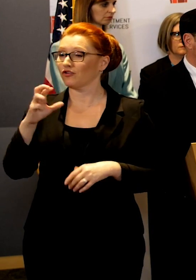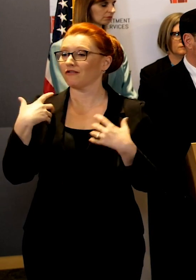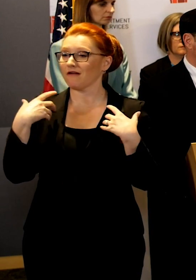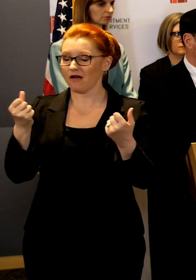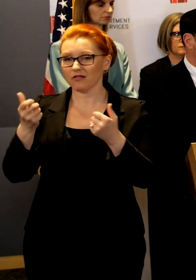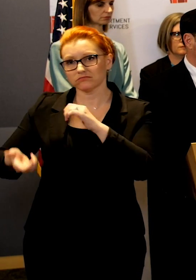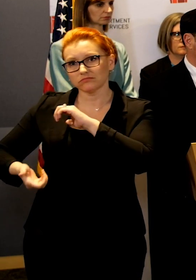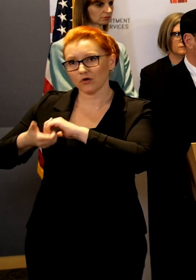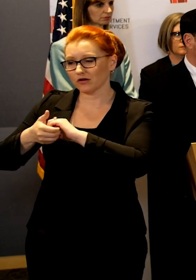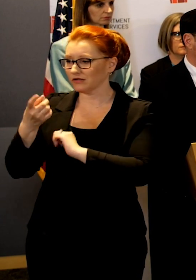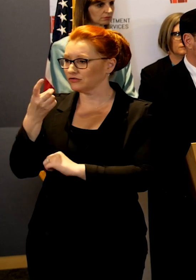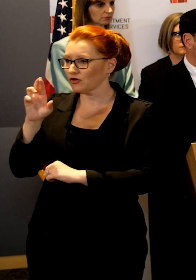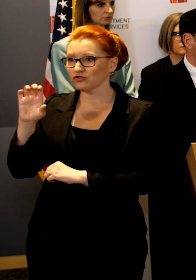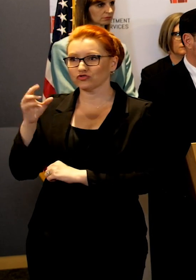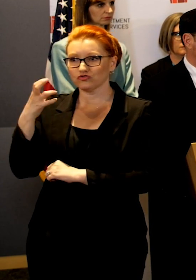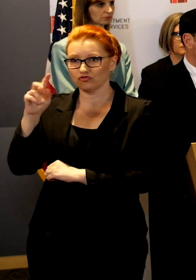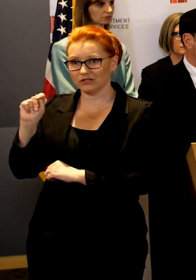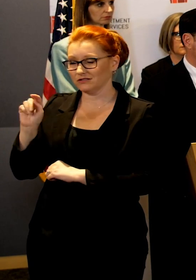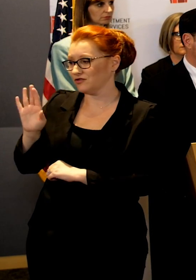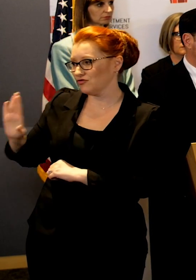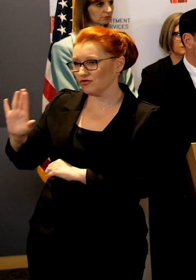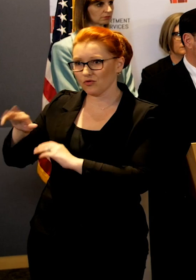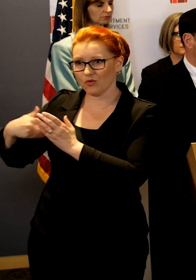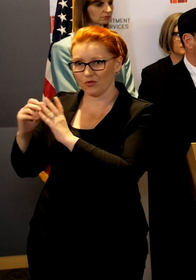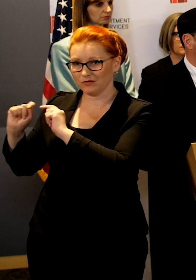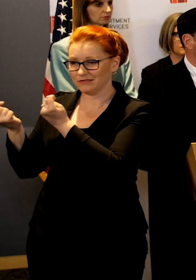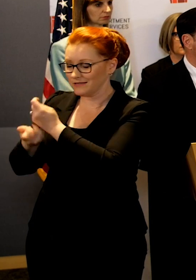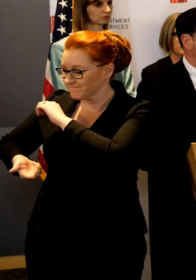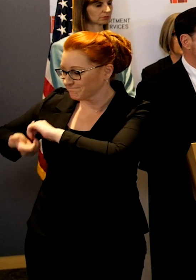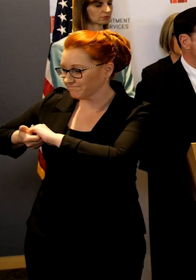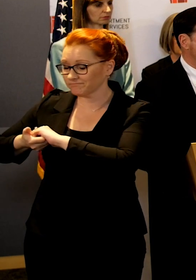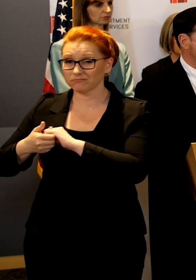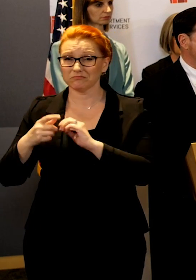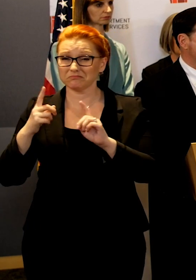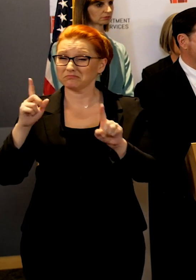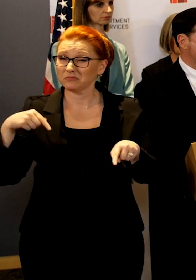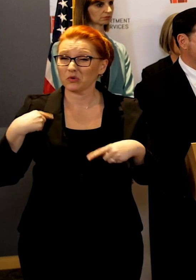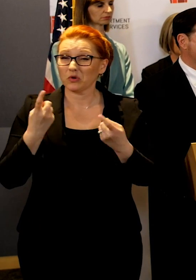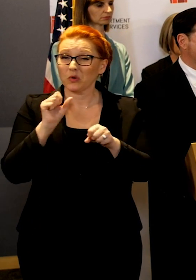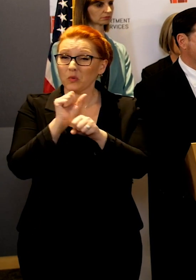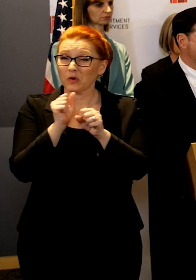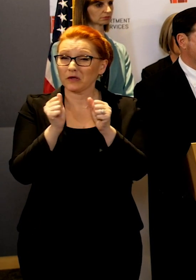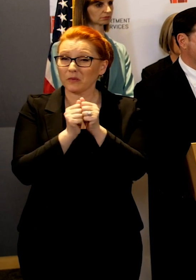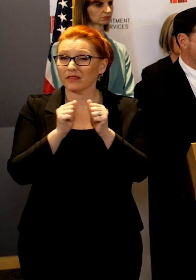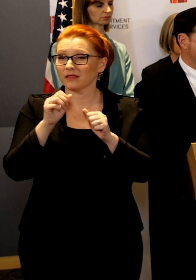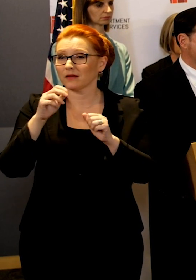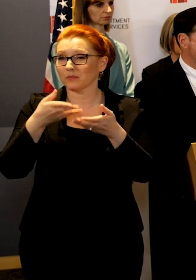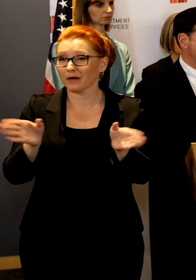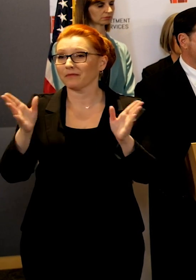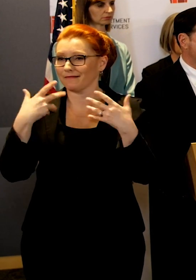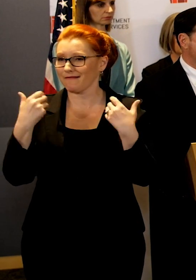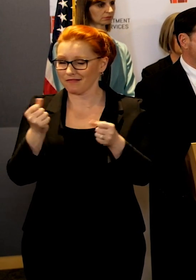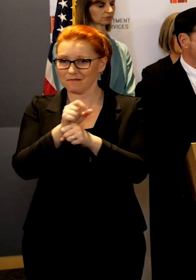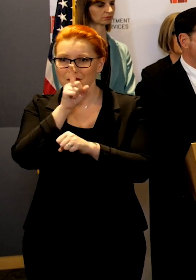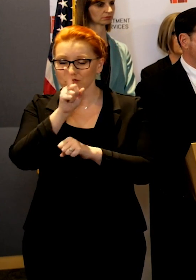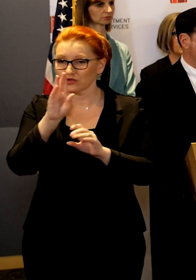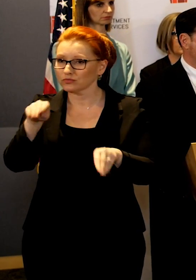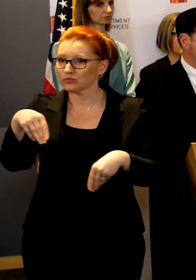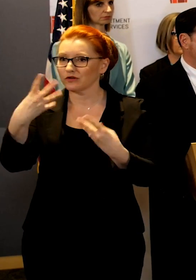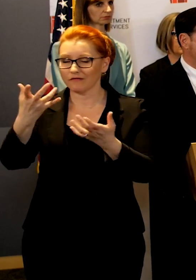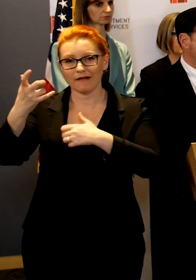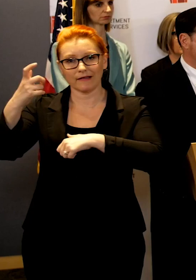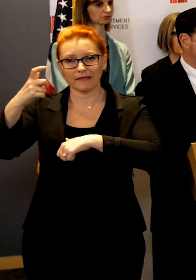Dr. Christ and her entire team. We've been working with public health since the beginning of this event to make sure that we are providing timely